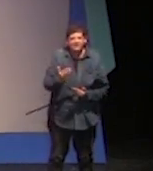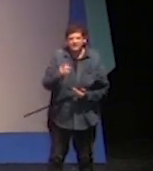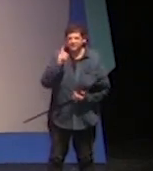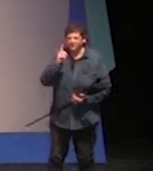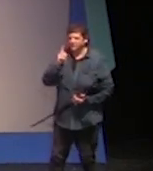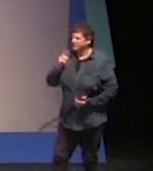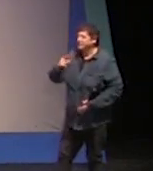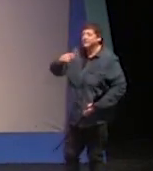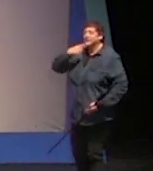hands.